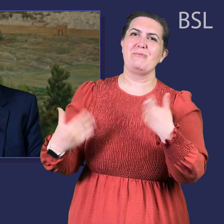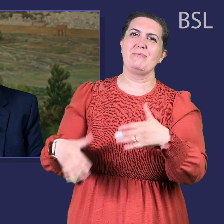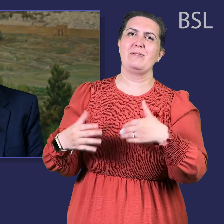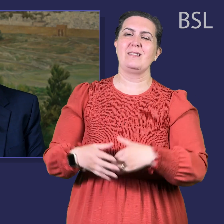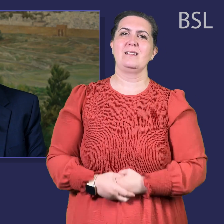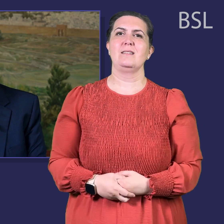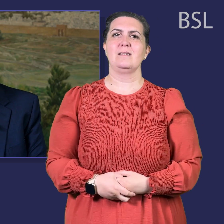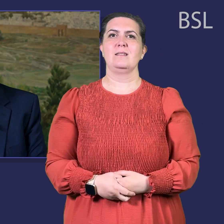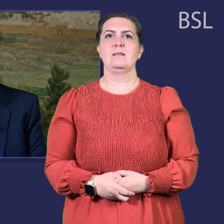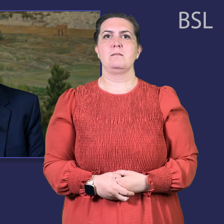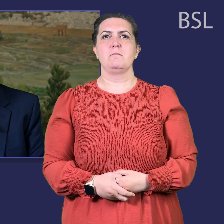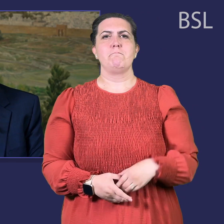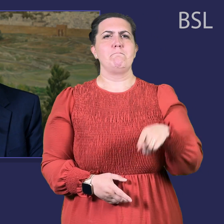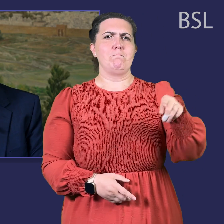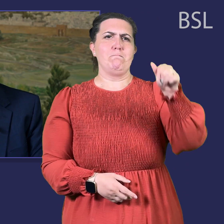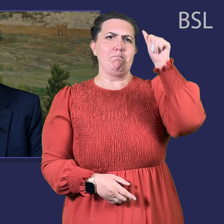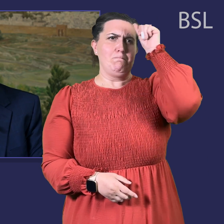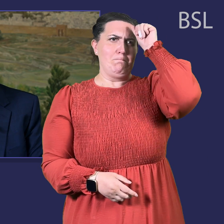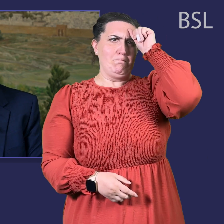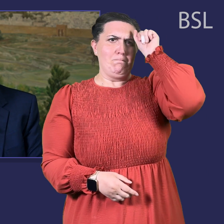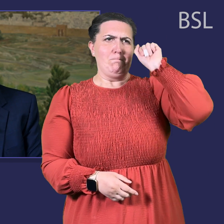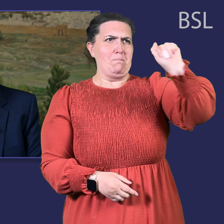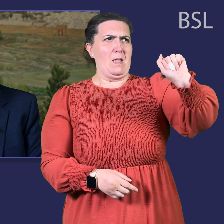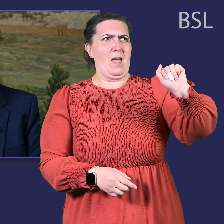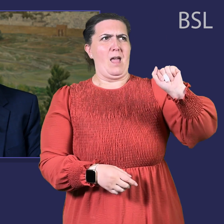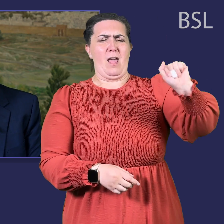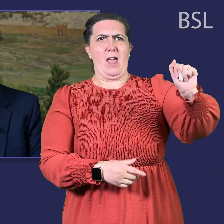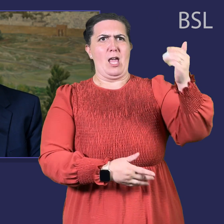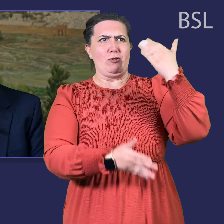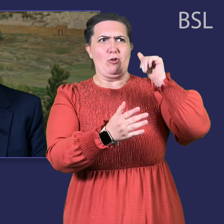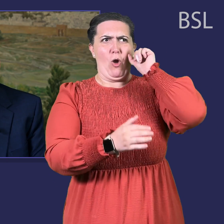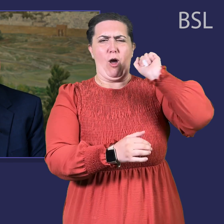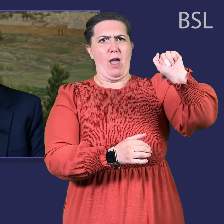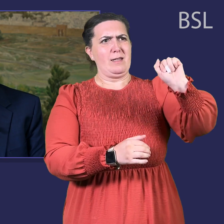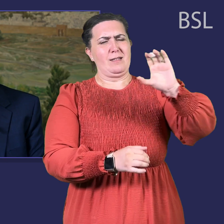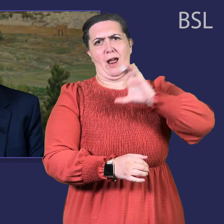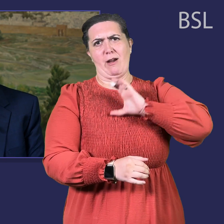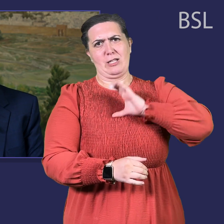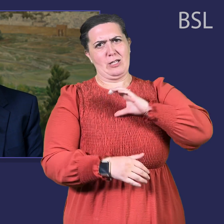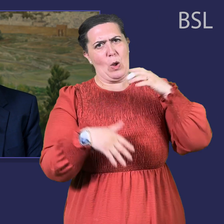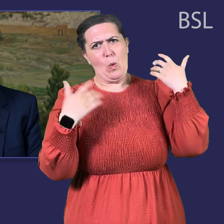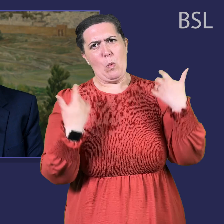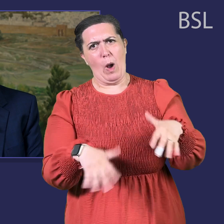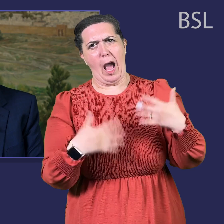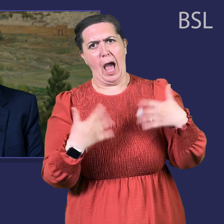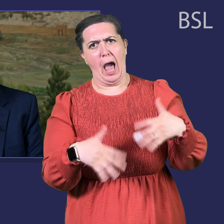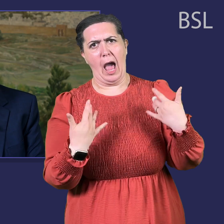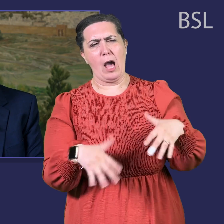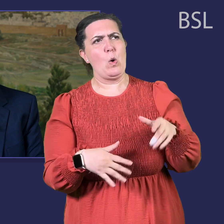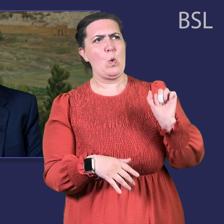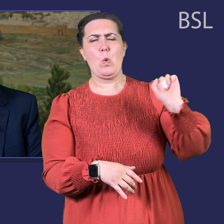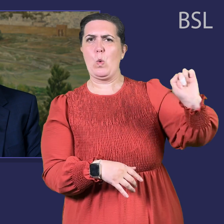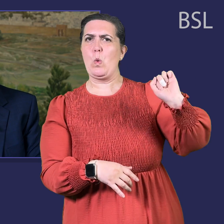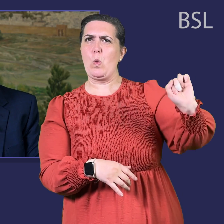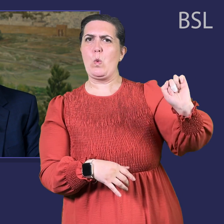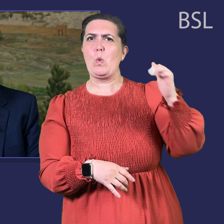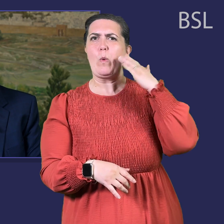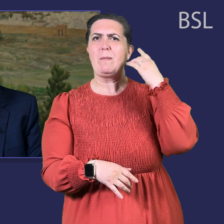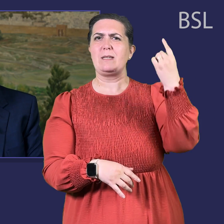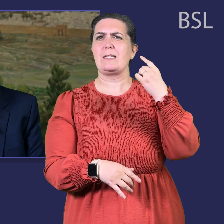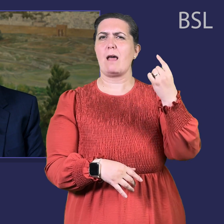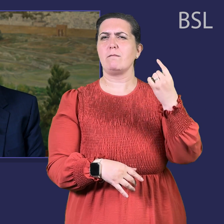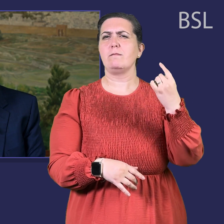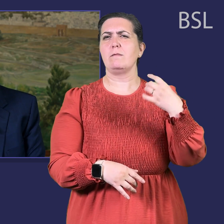on. Surely history will note that of the many marvelous characteristics visible in the